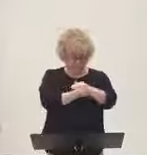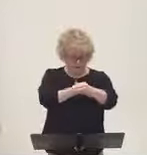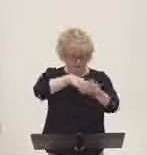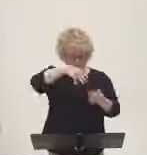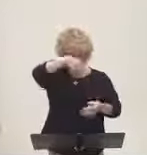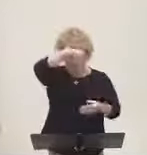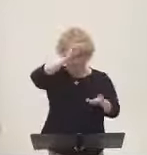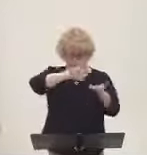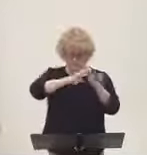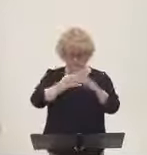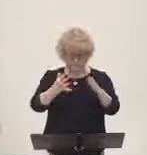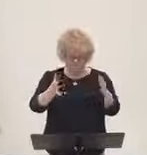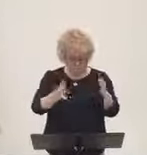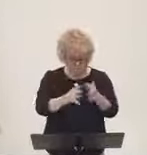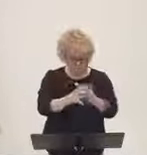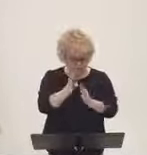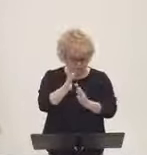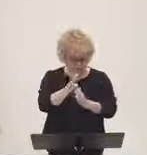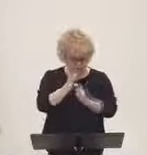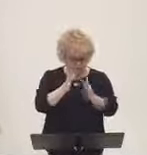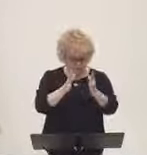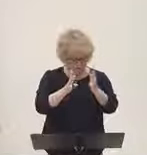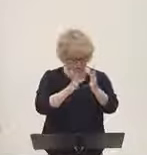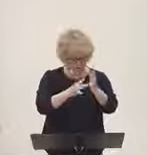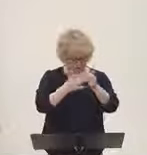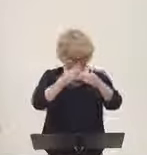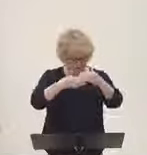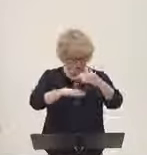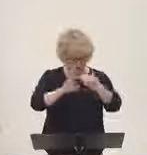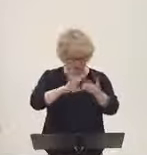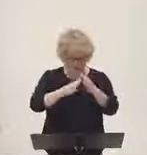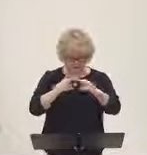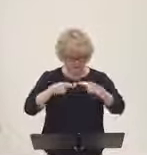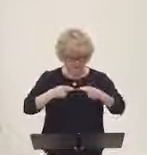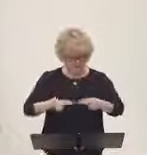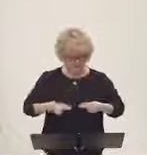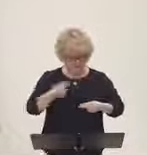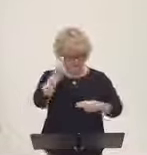Holy Spirit was incarnate of the Virgin Mary and